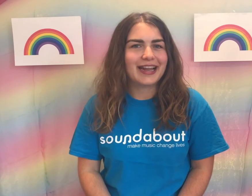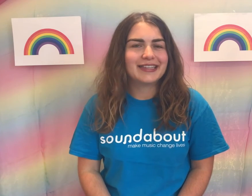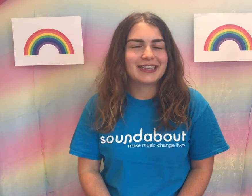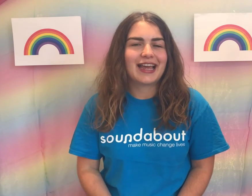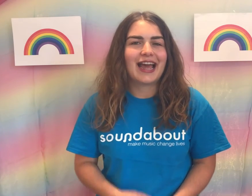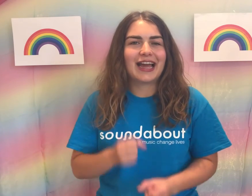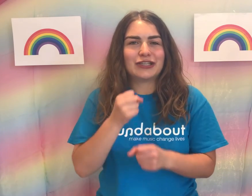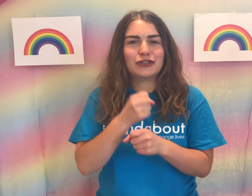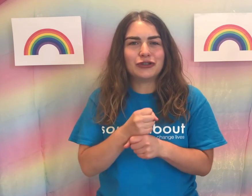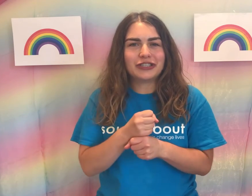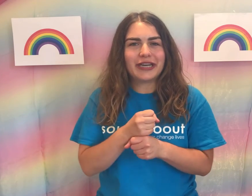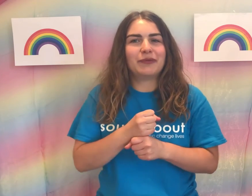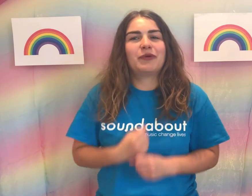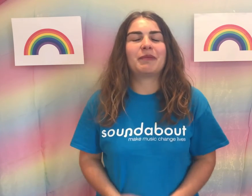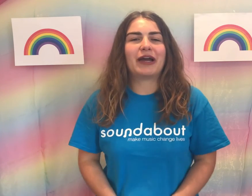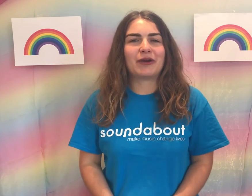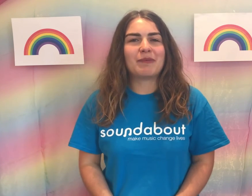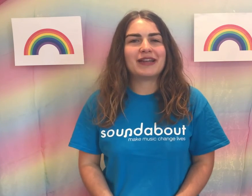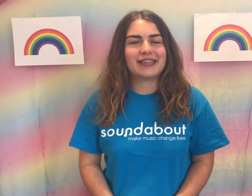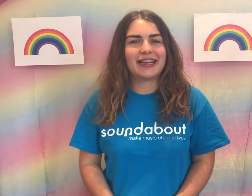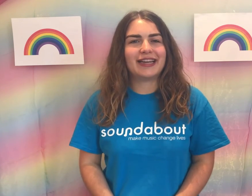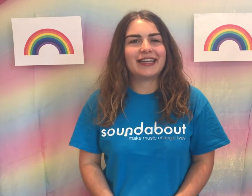weekend, and Georgie will be back on Monday